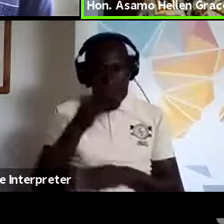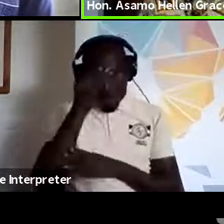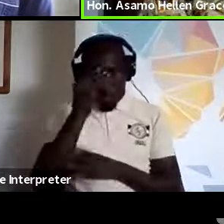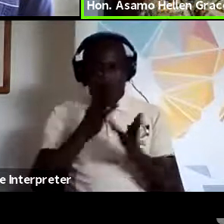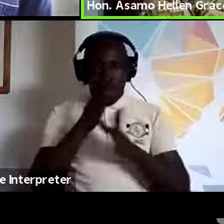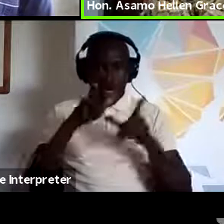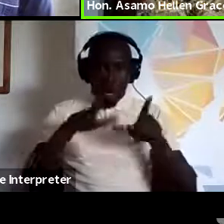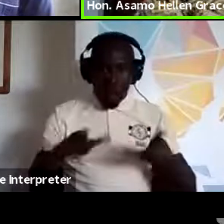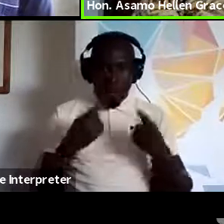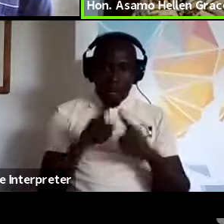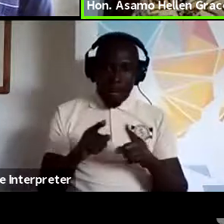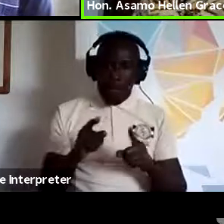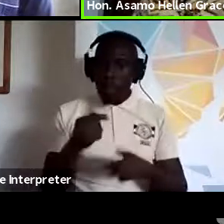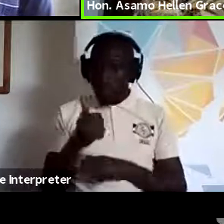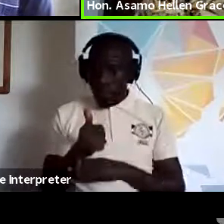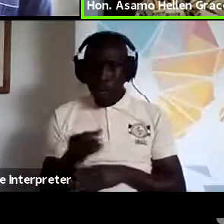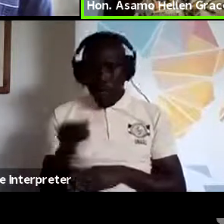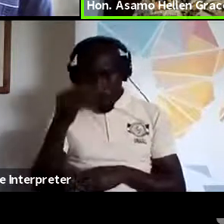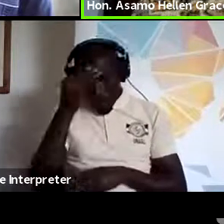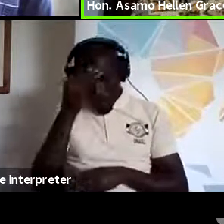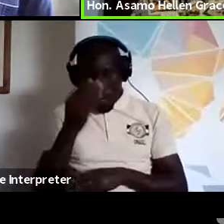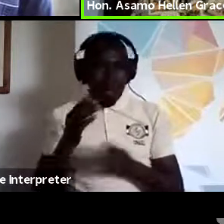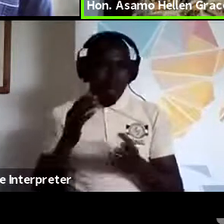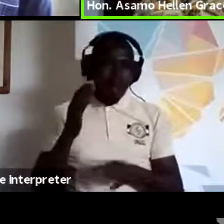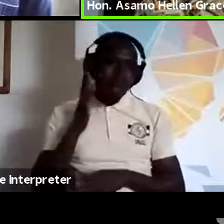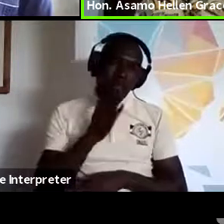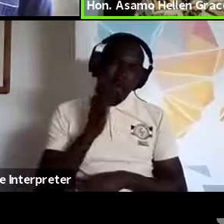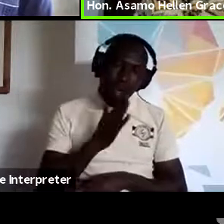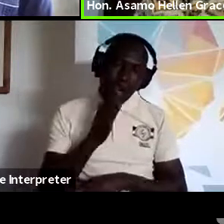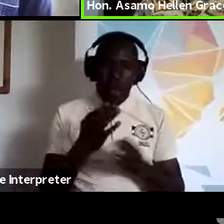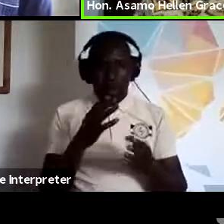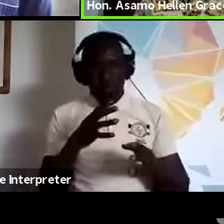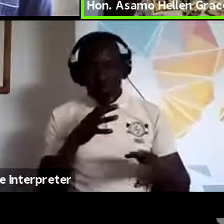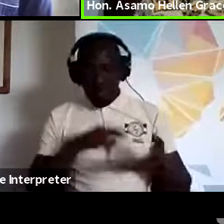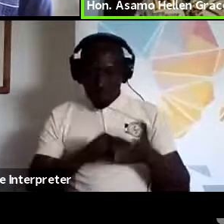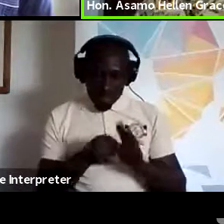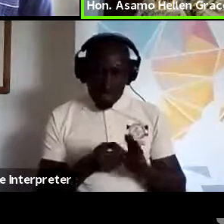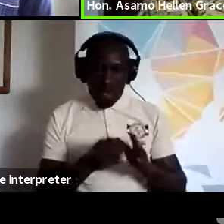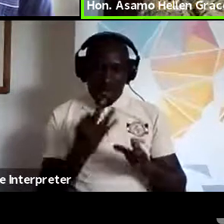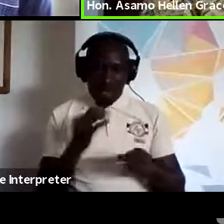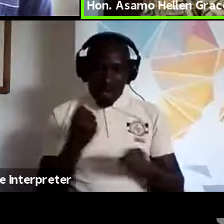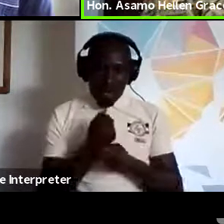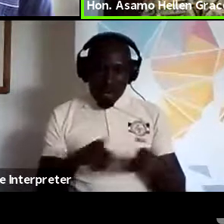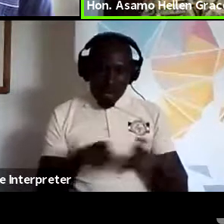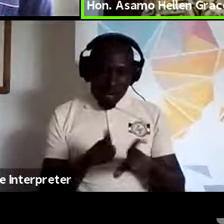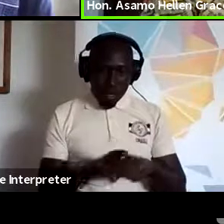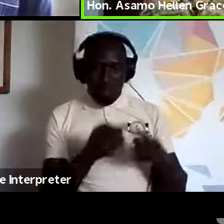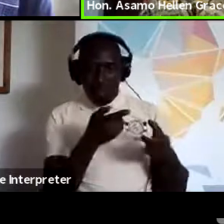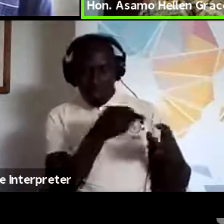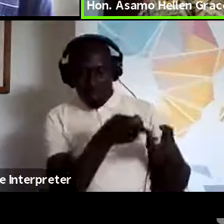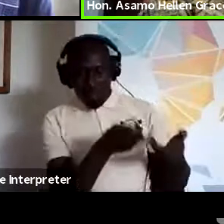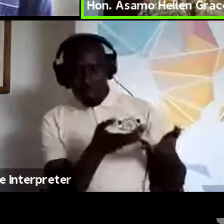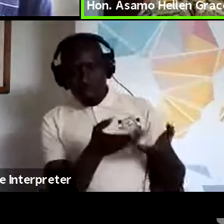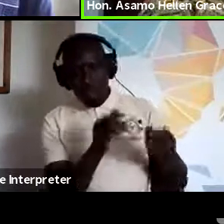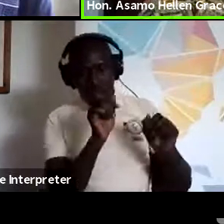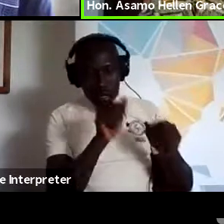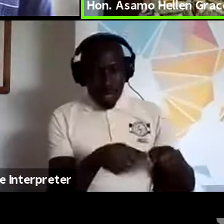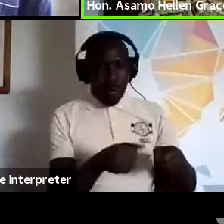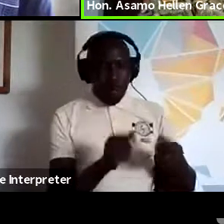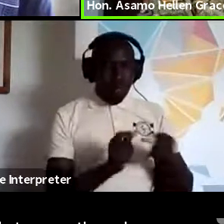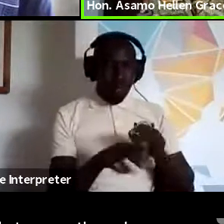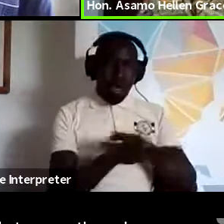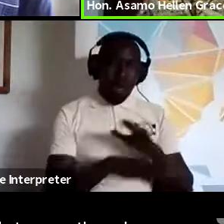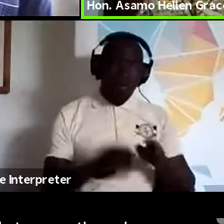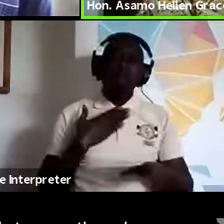language, but they have not learned English, but they have learned sign language. So automatically when you do that, I think that comes to an area. I want